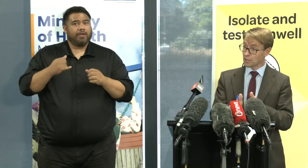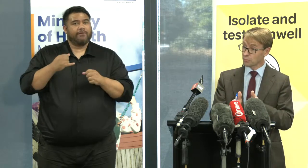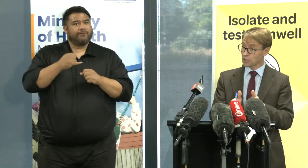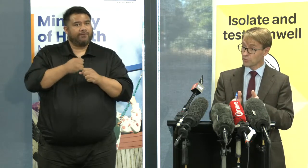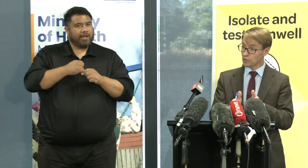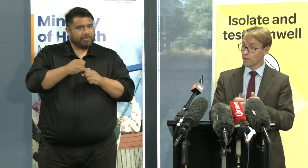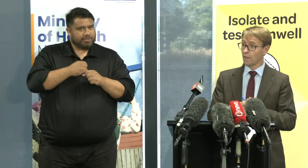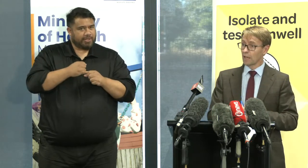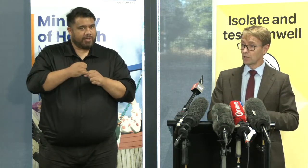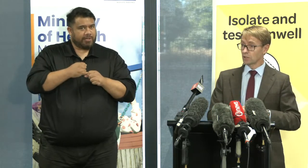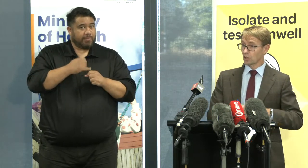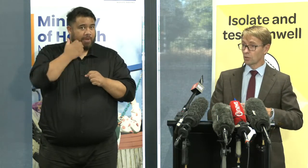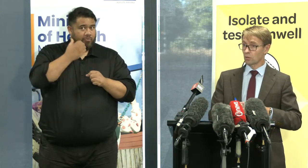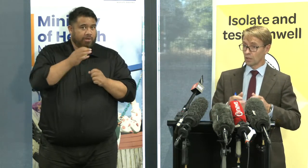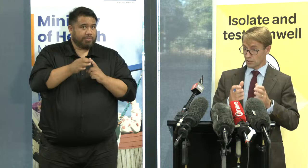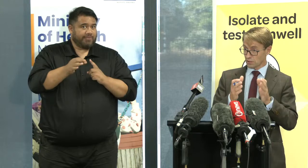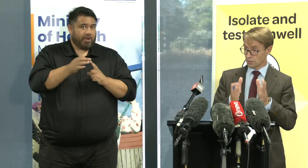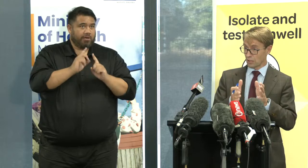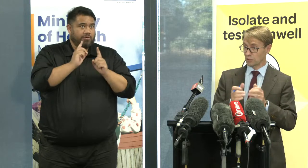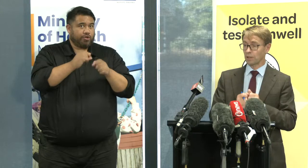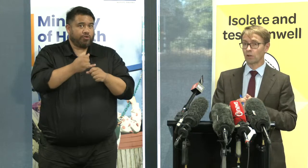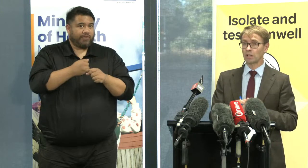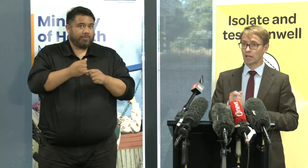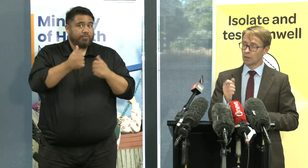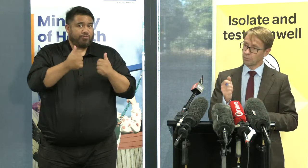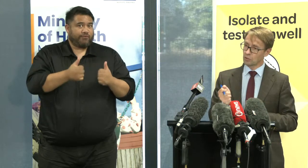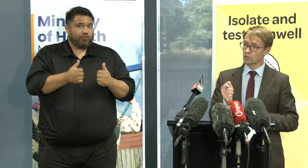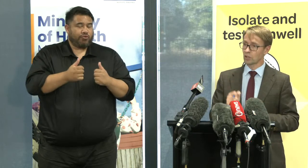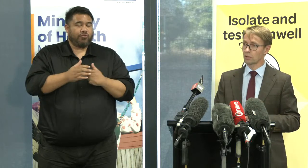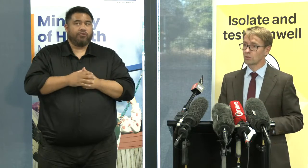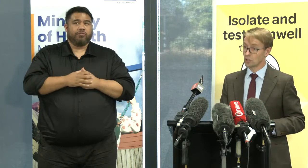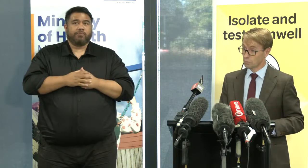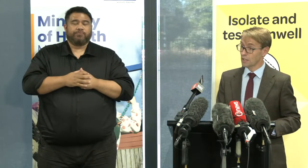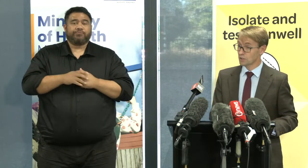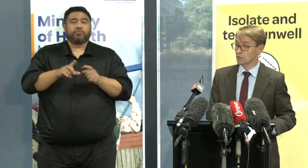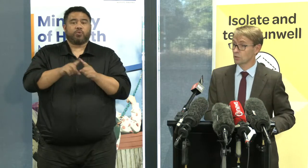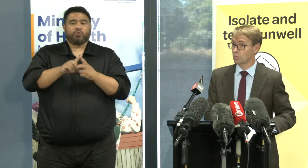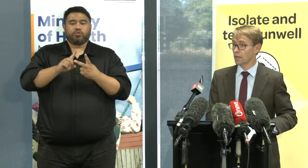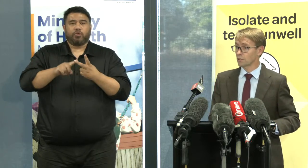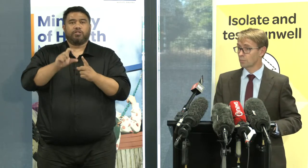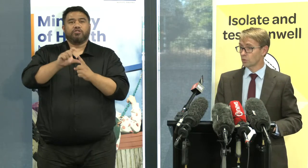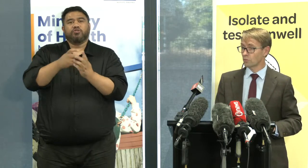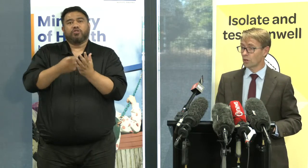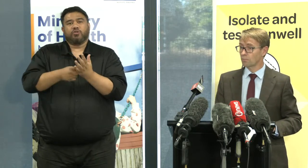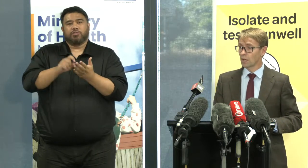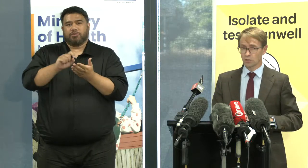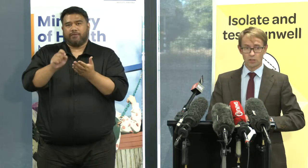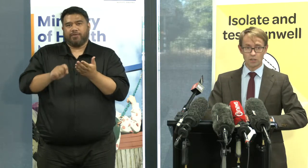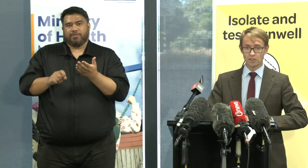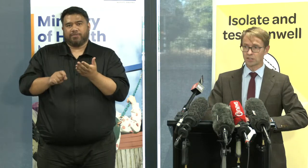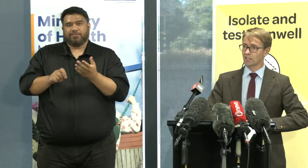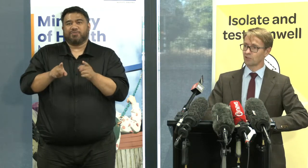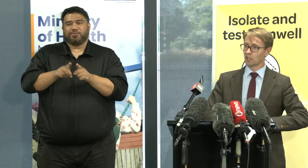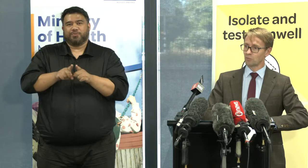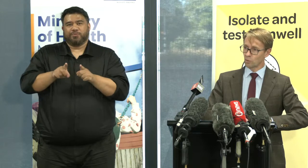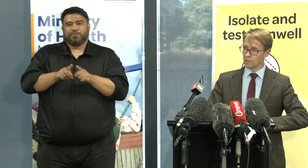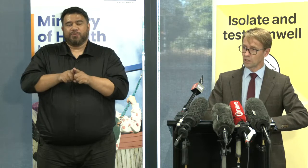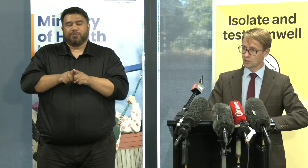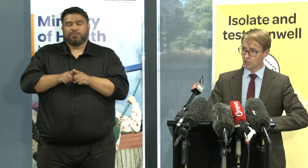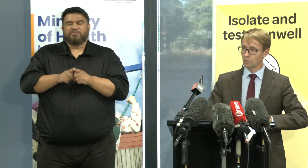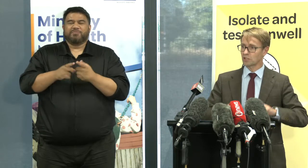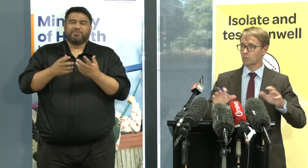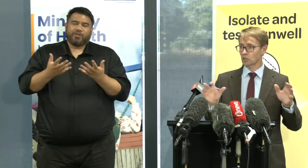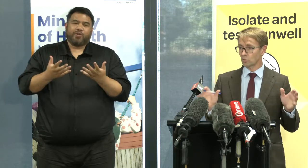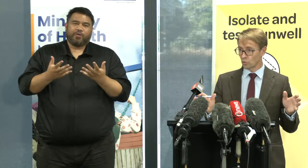amongst Māori and Pacific. And so that's been great, but also general practice is still playing an important role. So it will